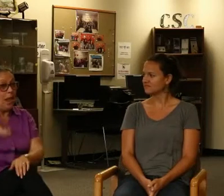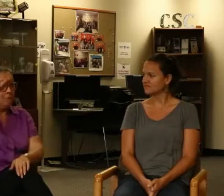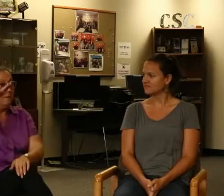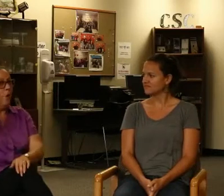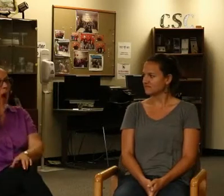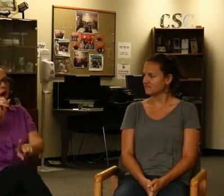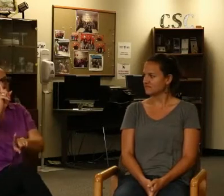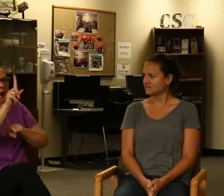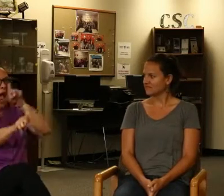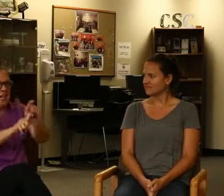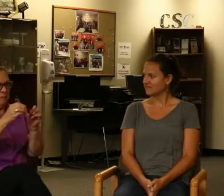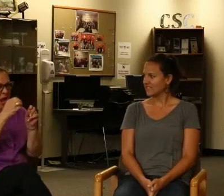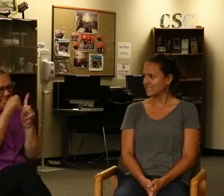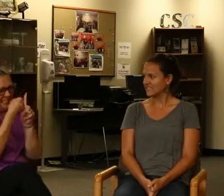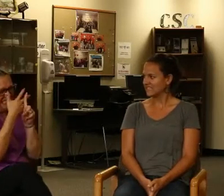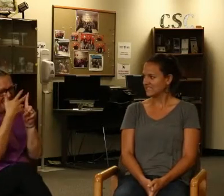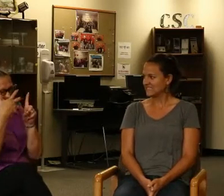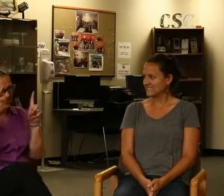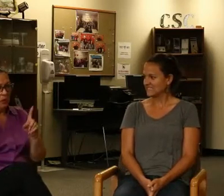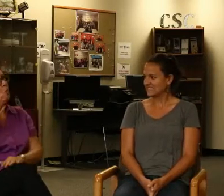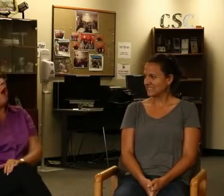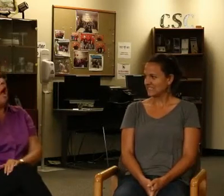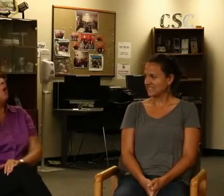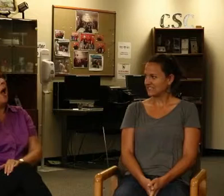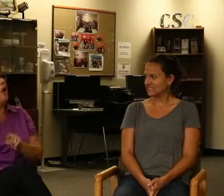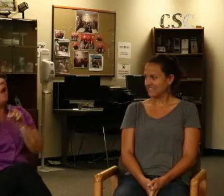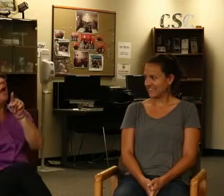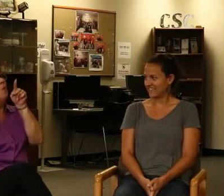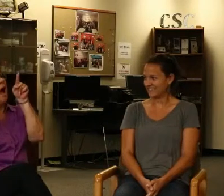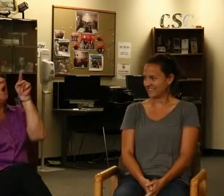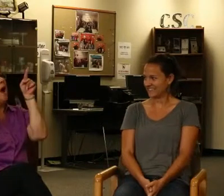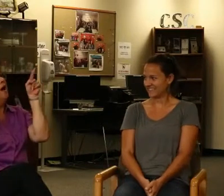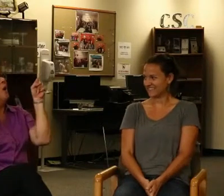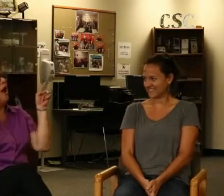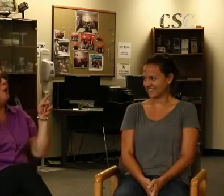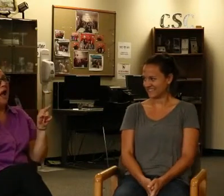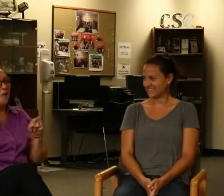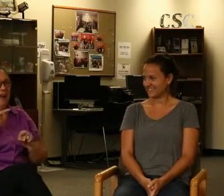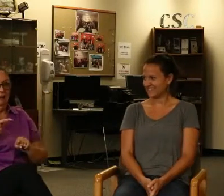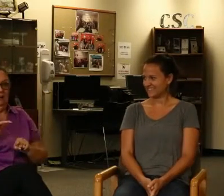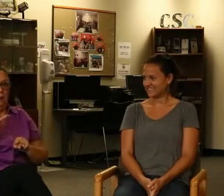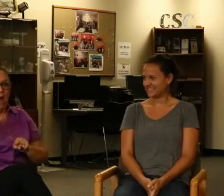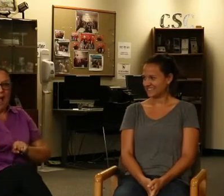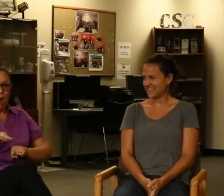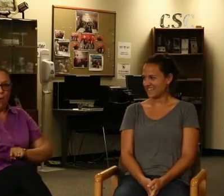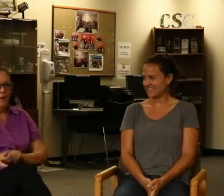be prepared when he grows up, he's going to ask you to have more and more and more information. Why? Why this? Why that? Why the other thing? And you're